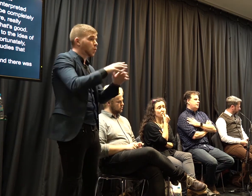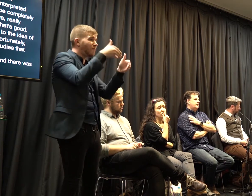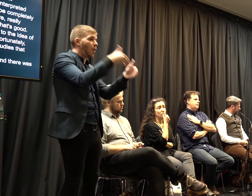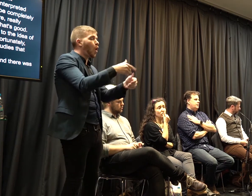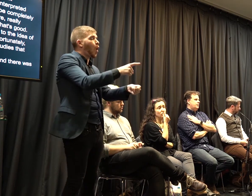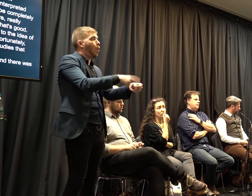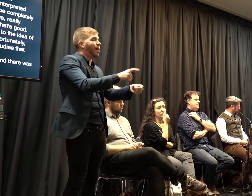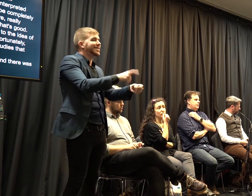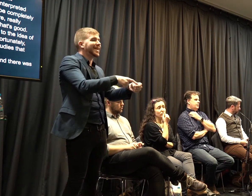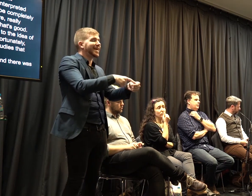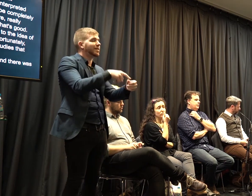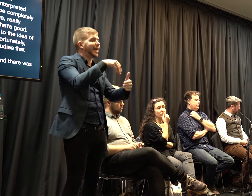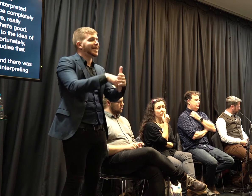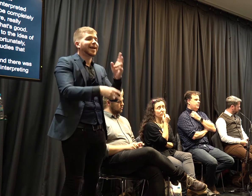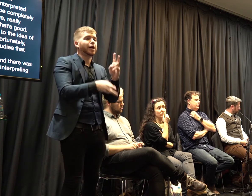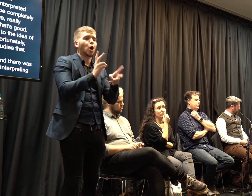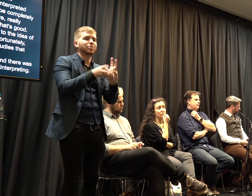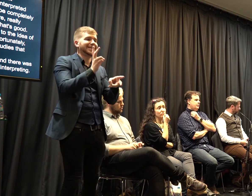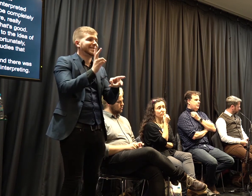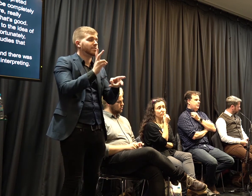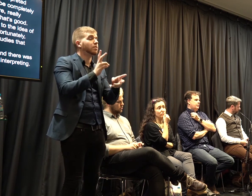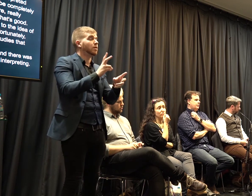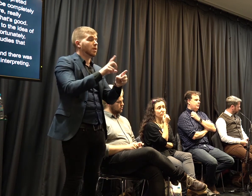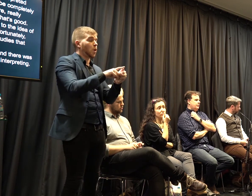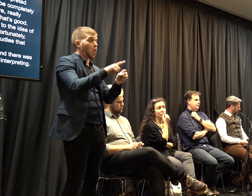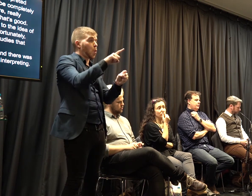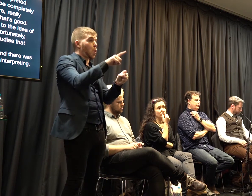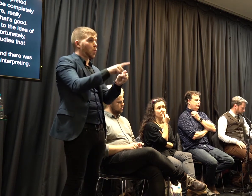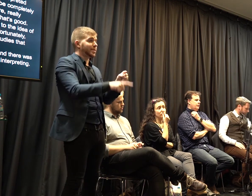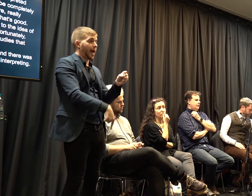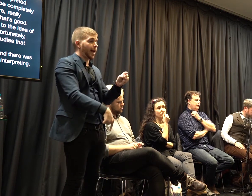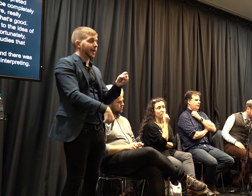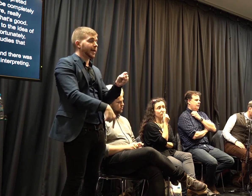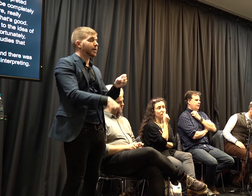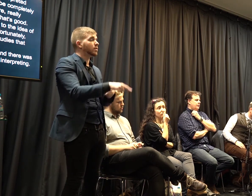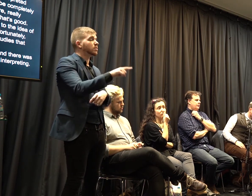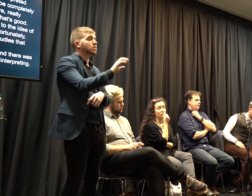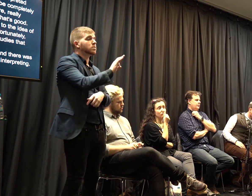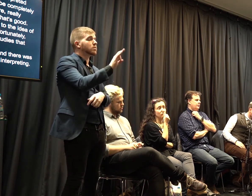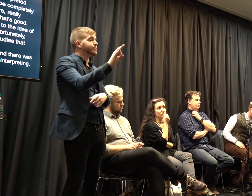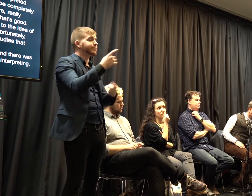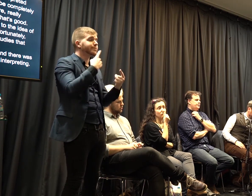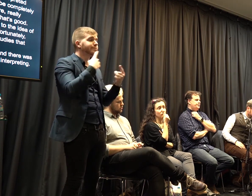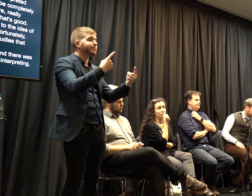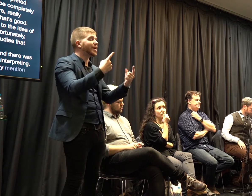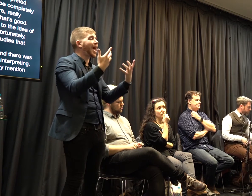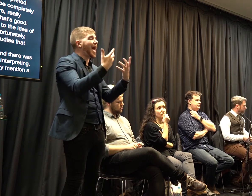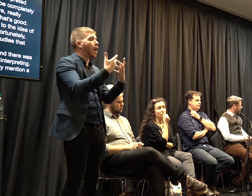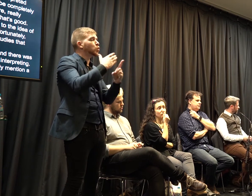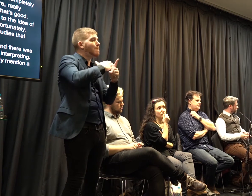quality in interpreting. And at no point during the entire day did anybody mention a single thing that was